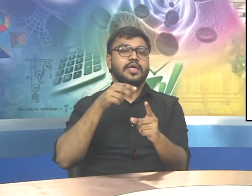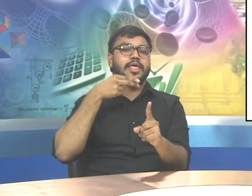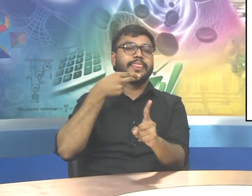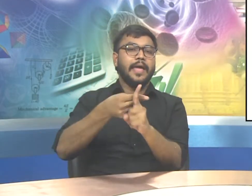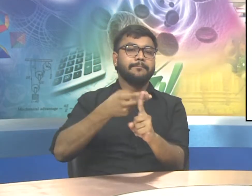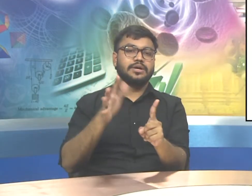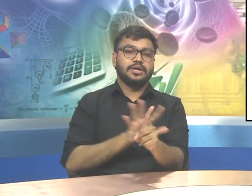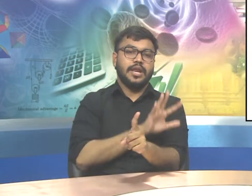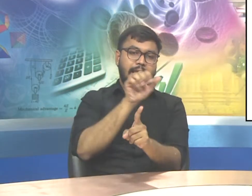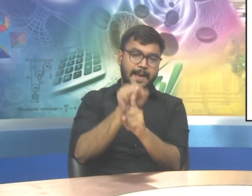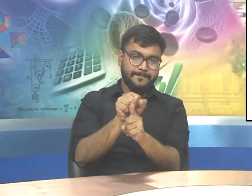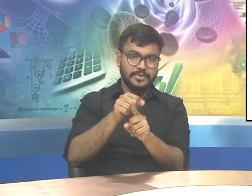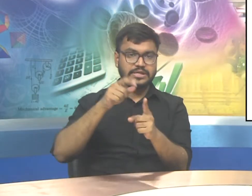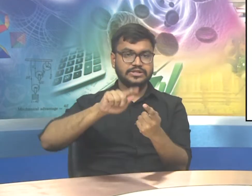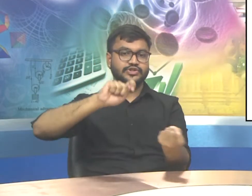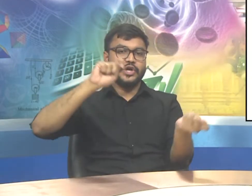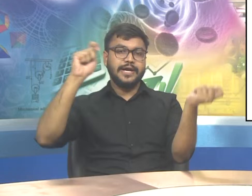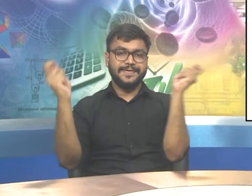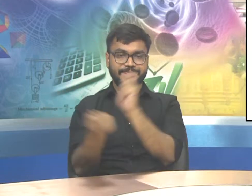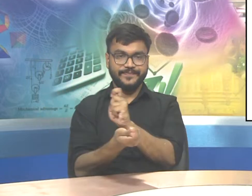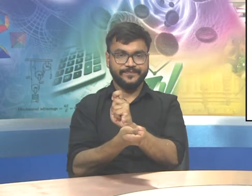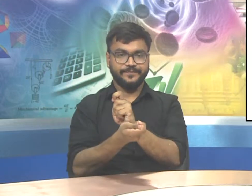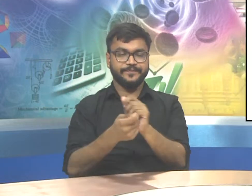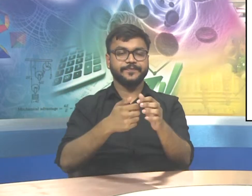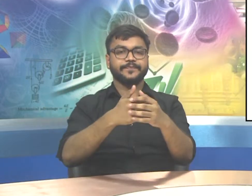This is called cultural evolution.